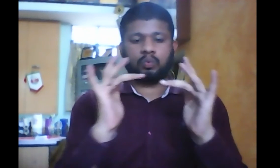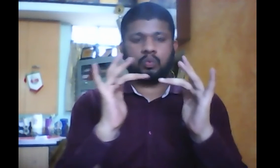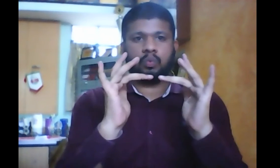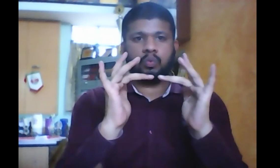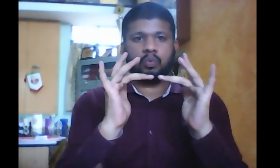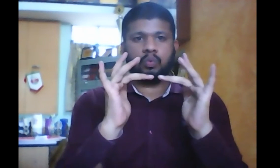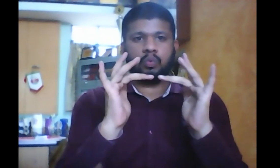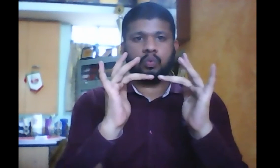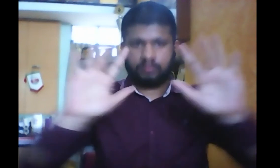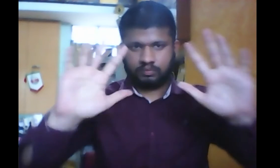Online.